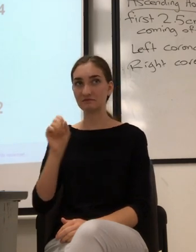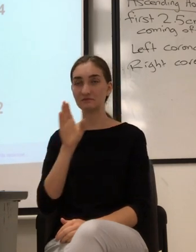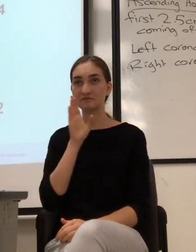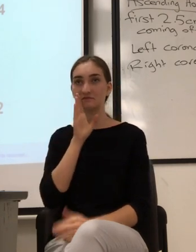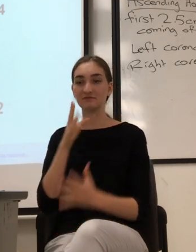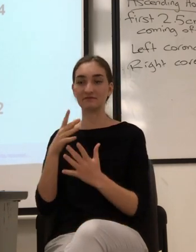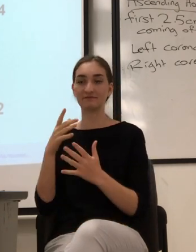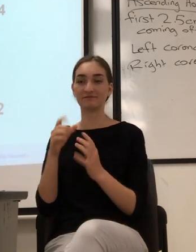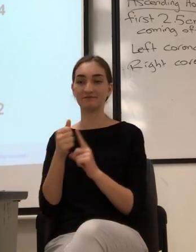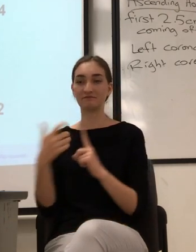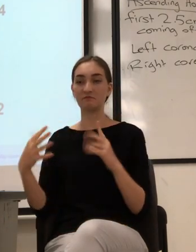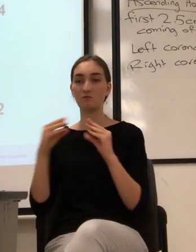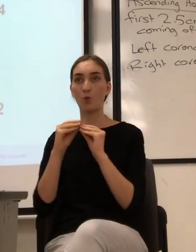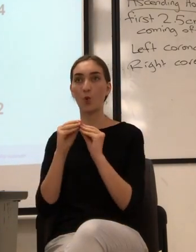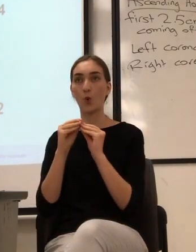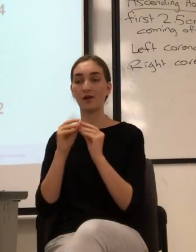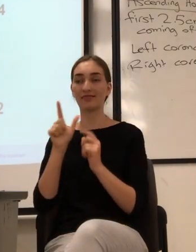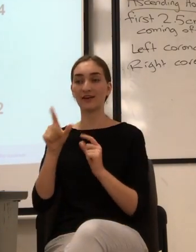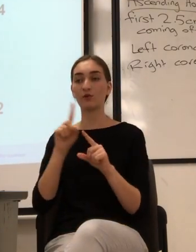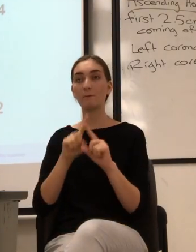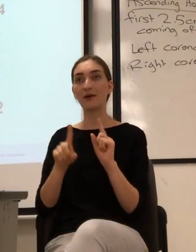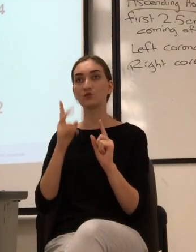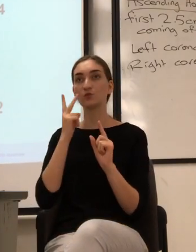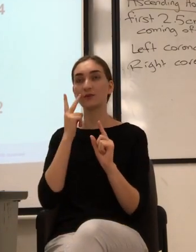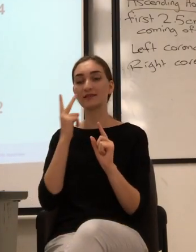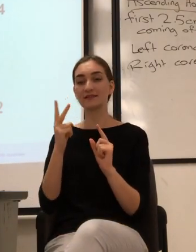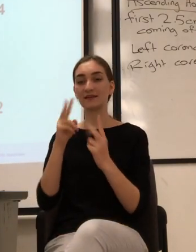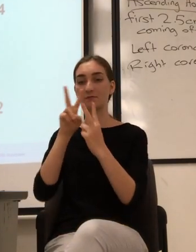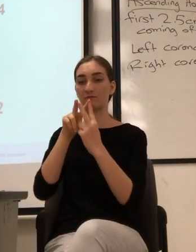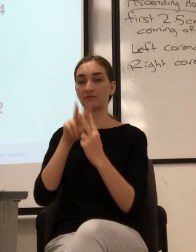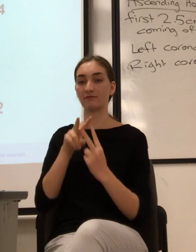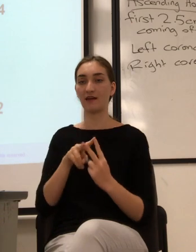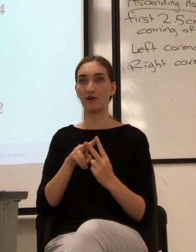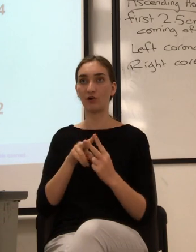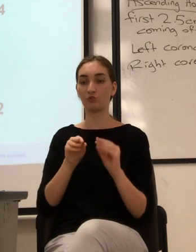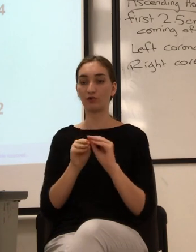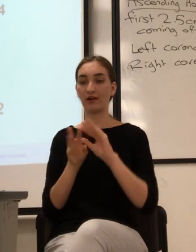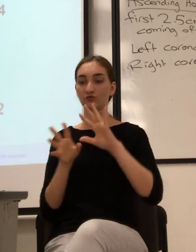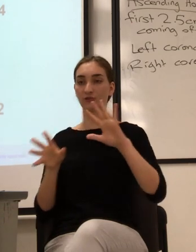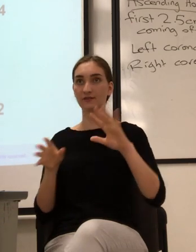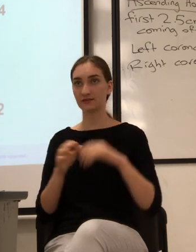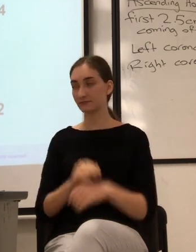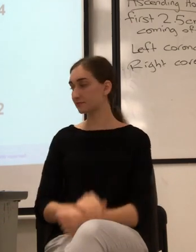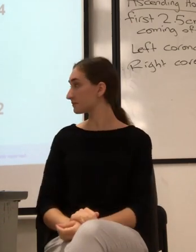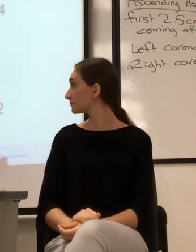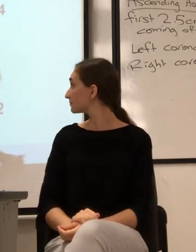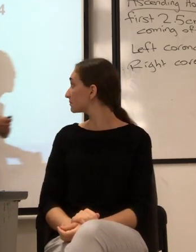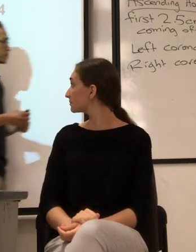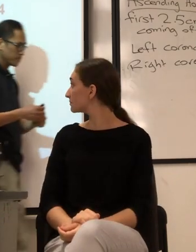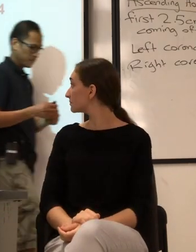see the paired branches, the posterior intercostal arteries on that picture.